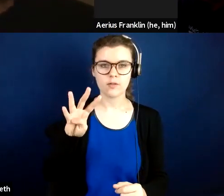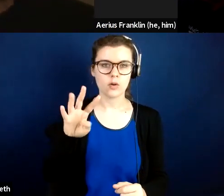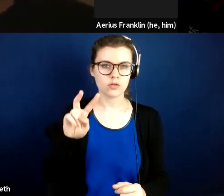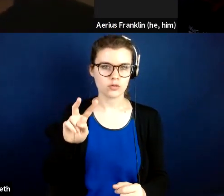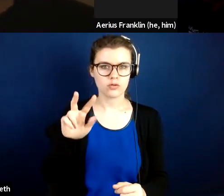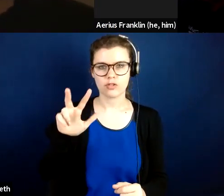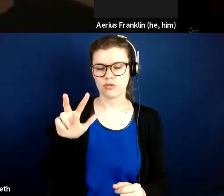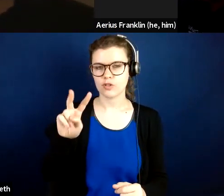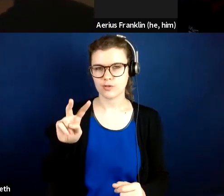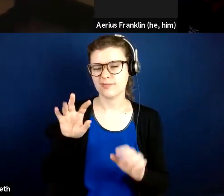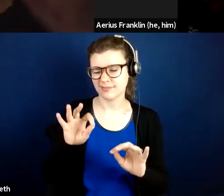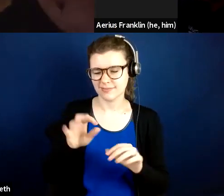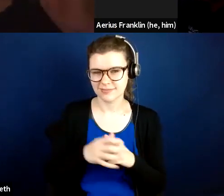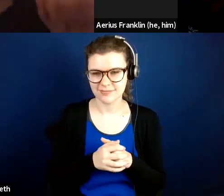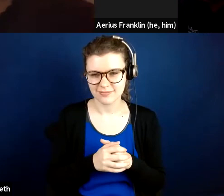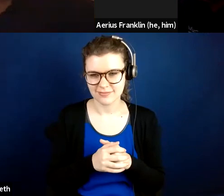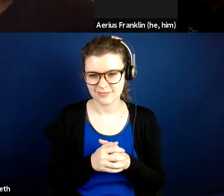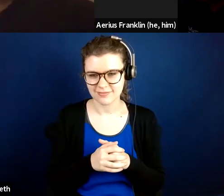1-800-949-4232.